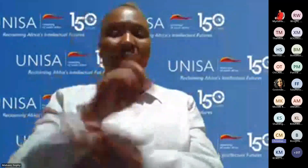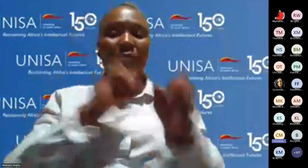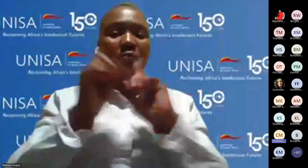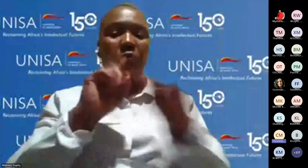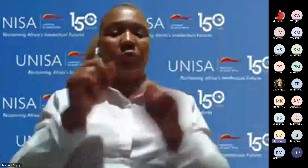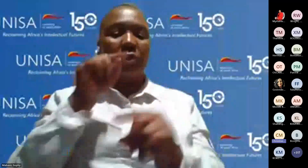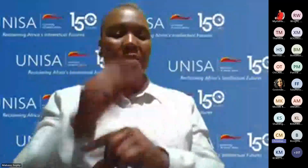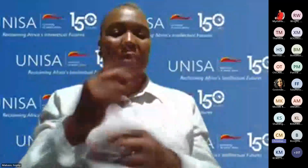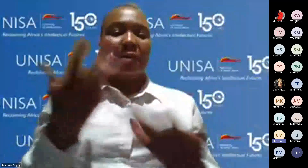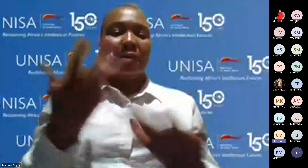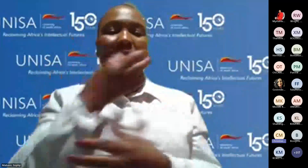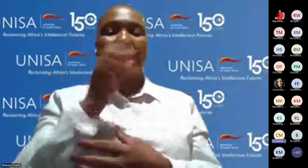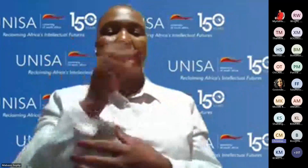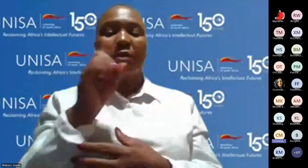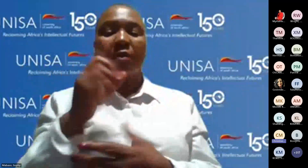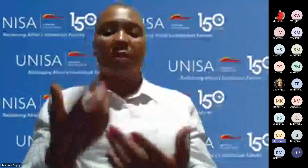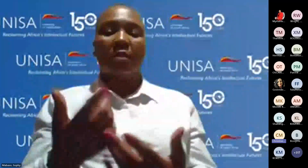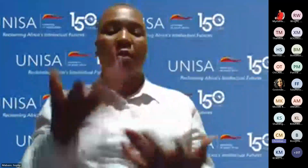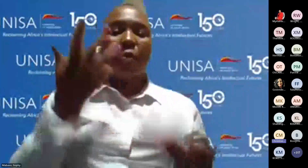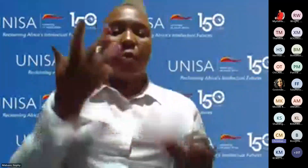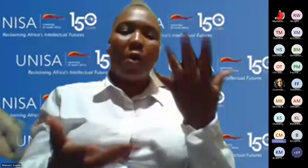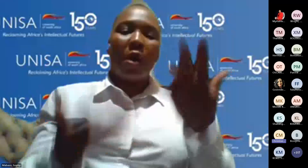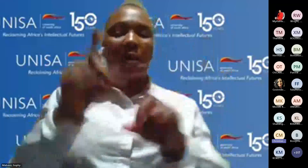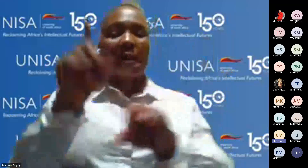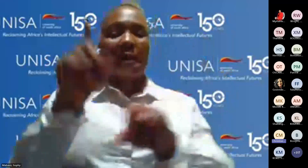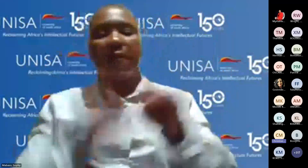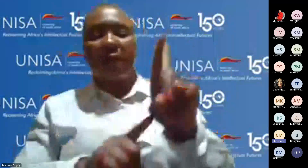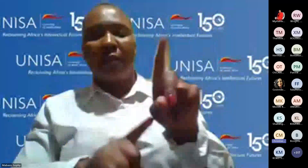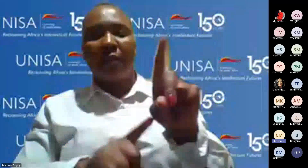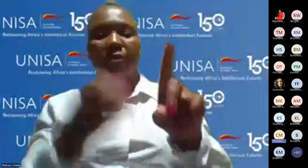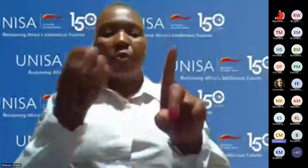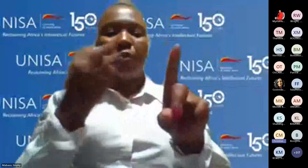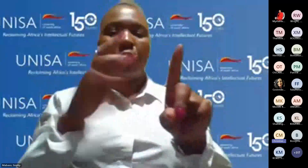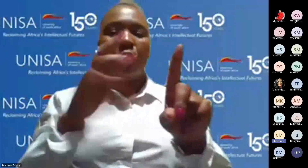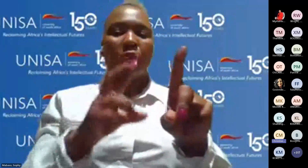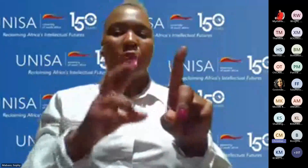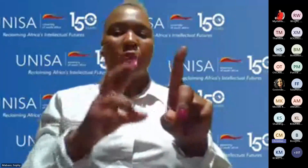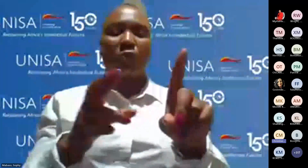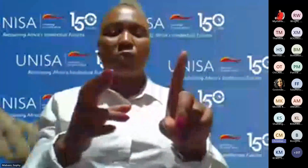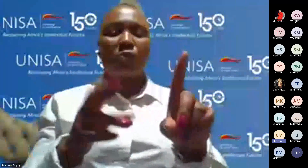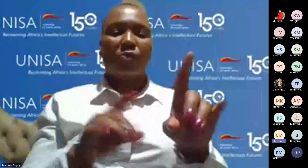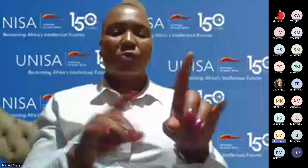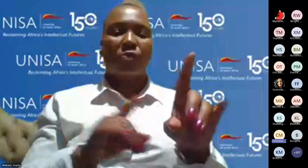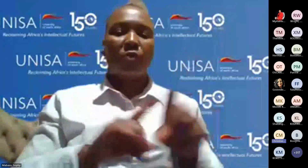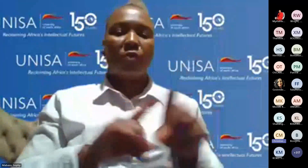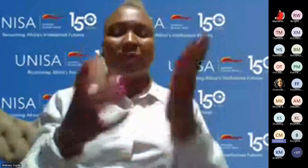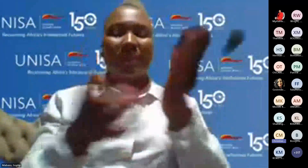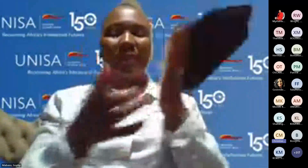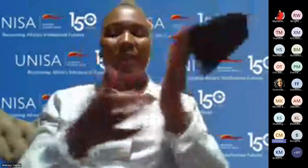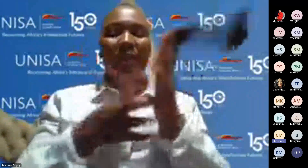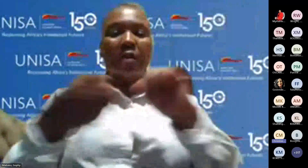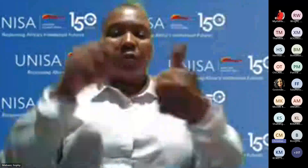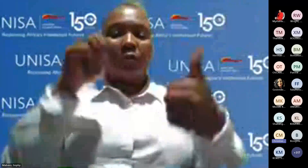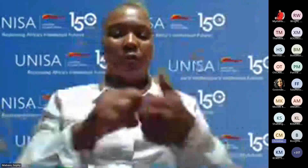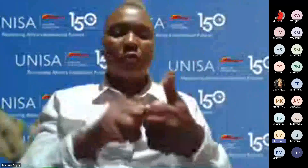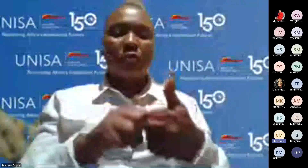said whether I failed or I experienced technical problem, I will